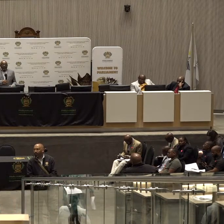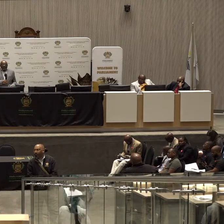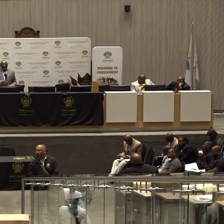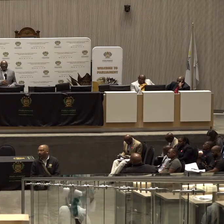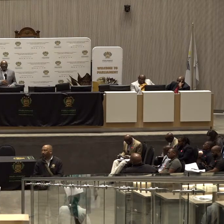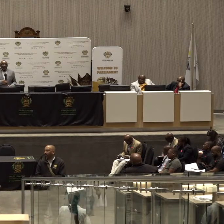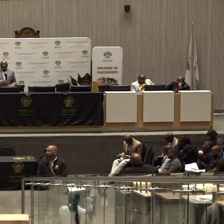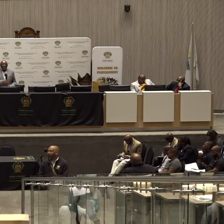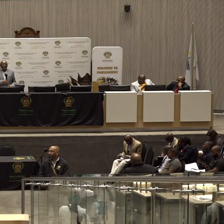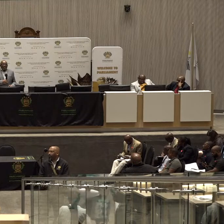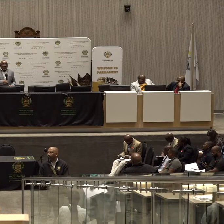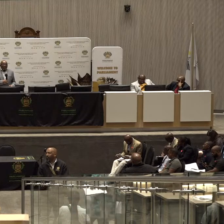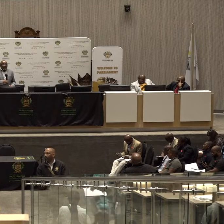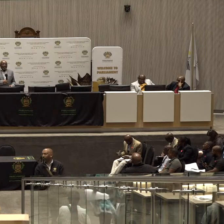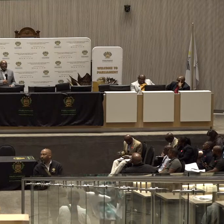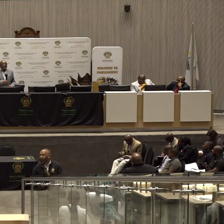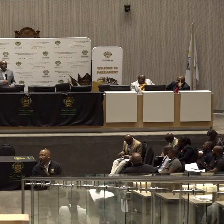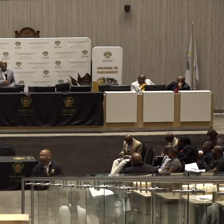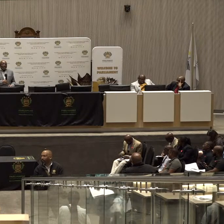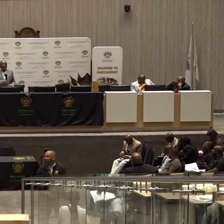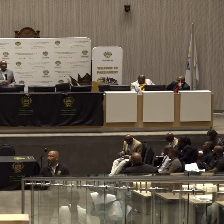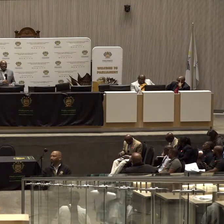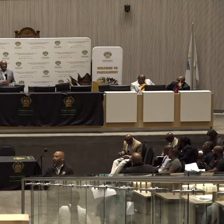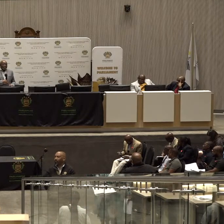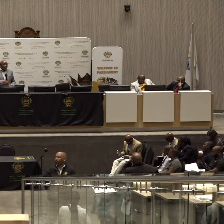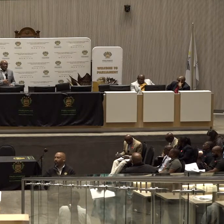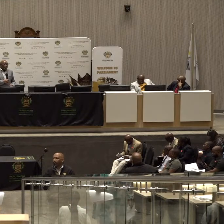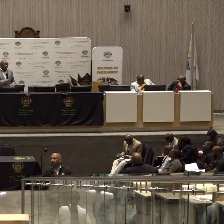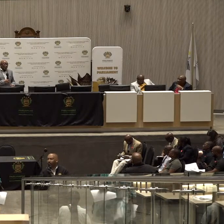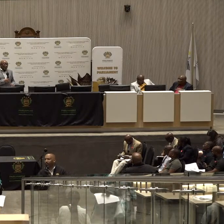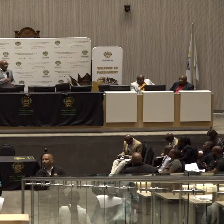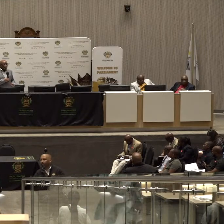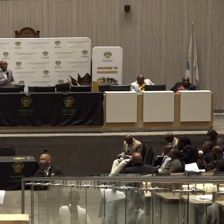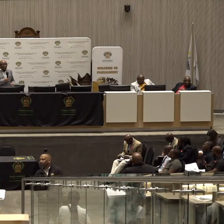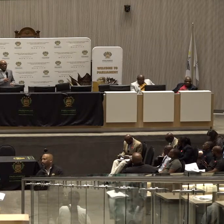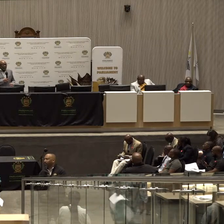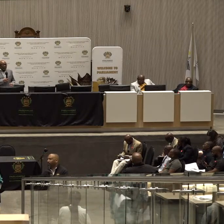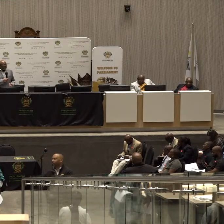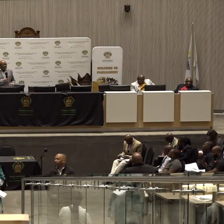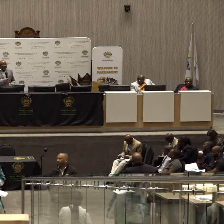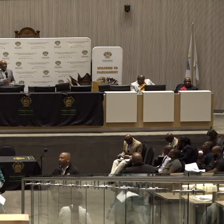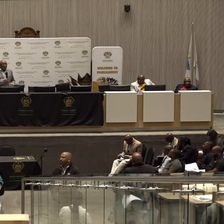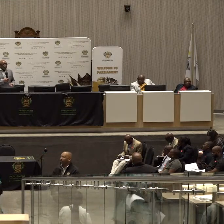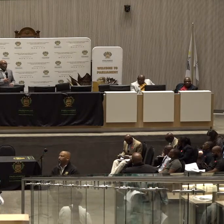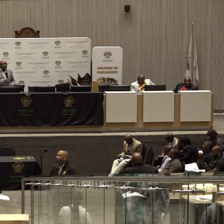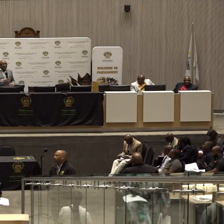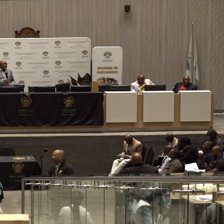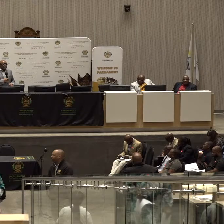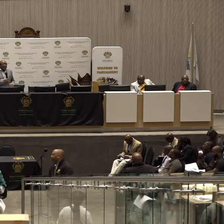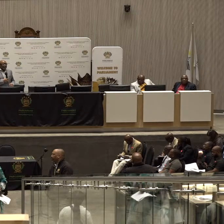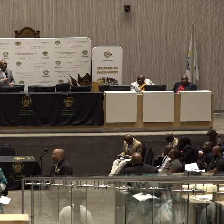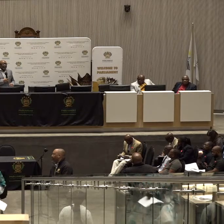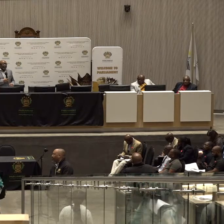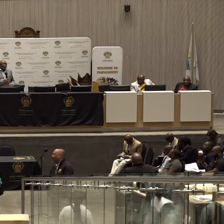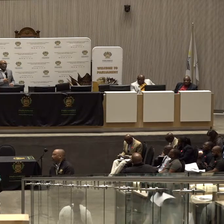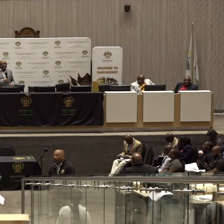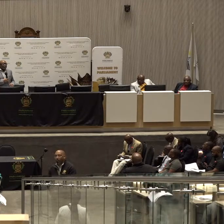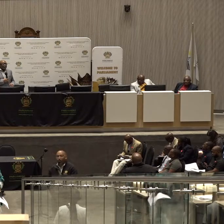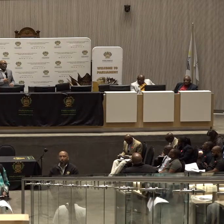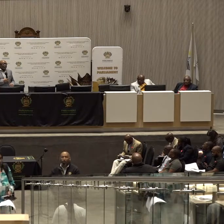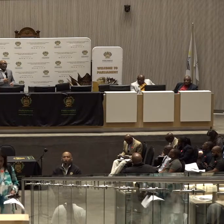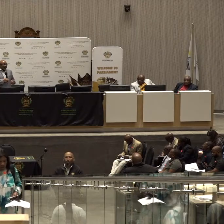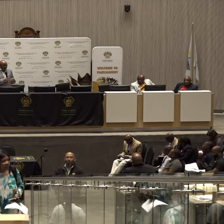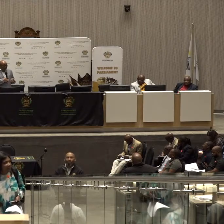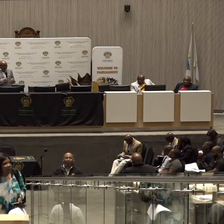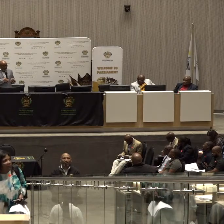may I on this one emphasize that in some provinces we went to certain communities felt like there